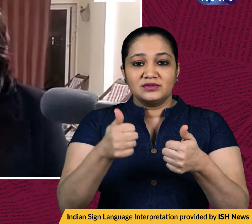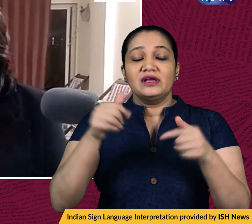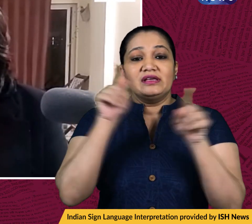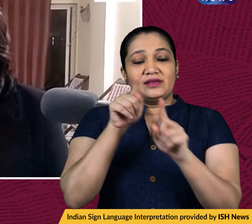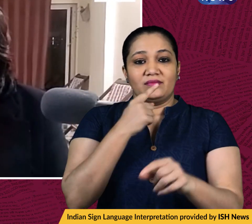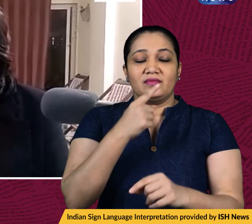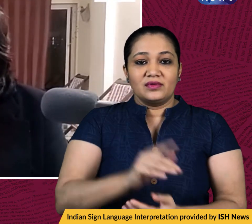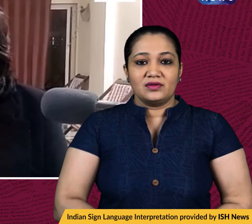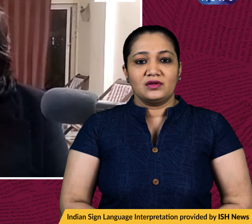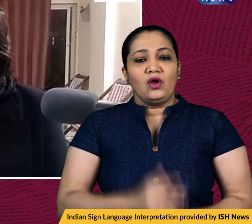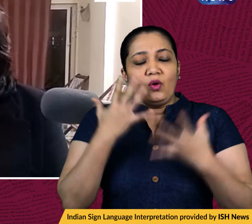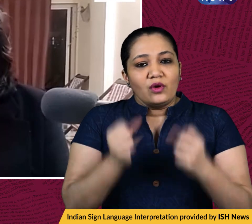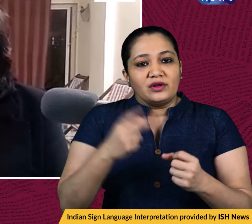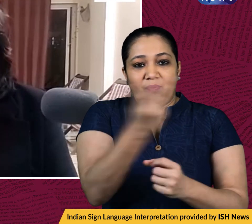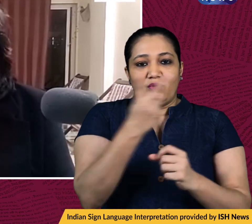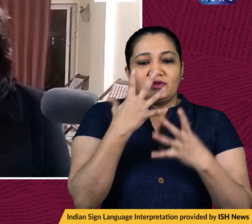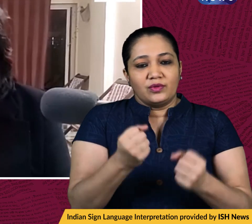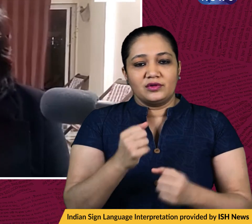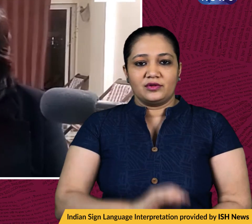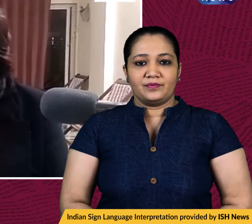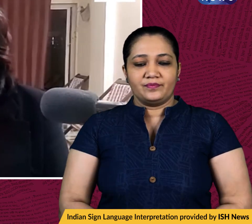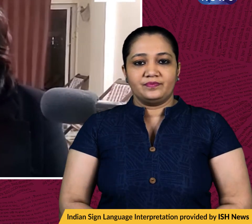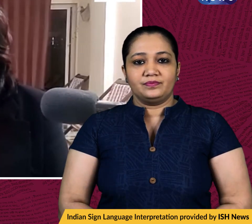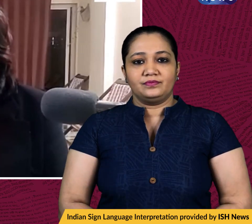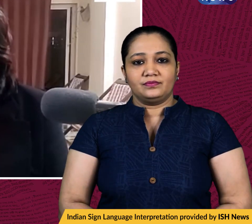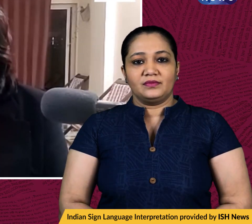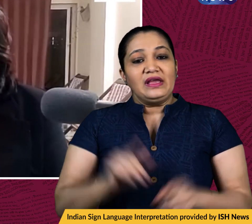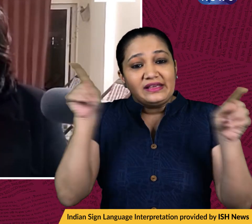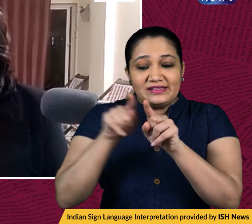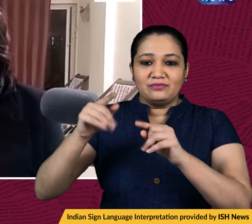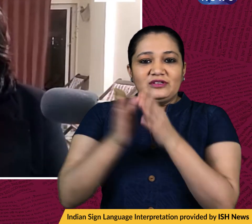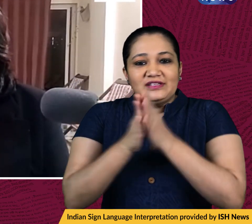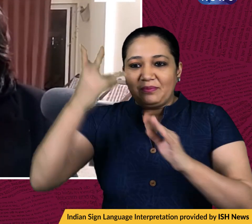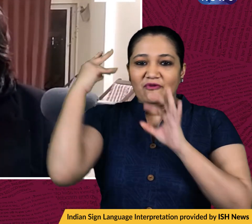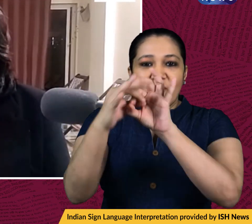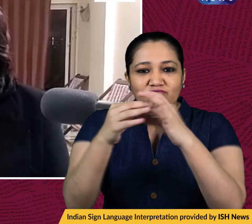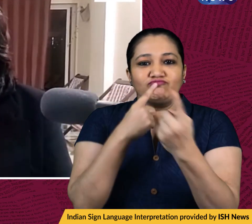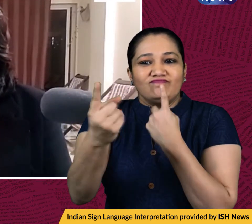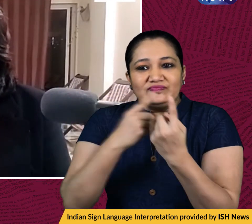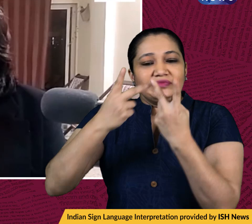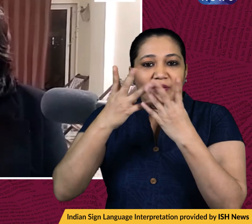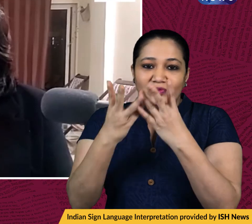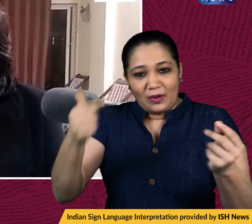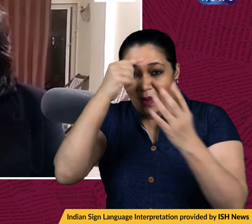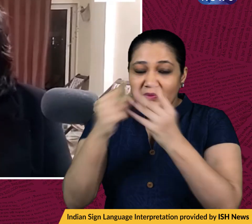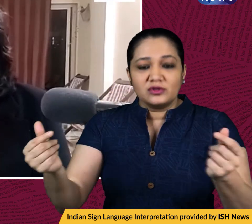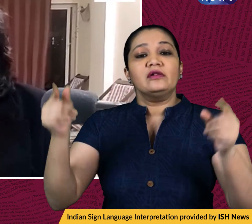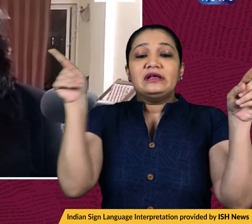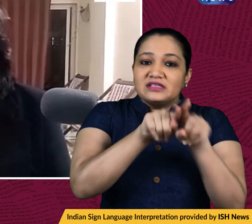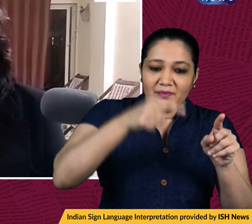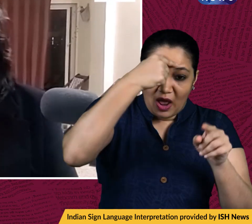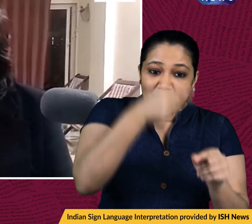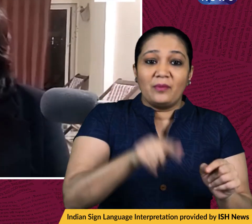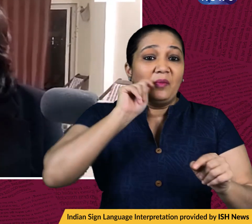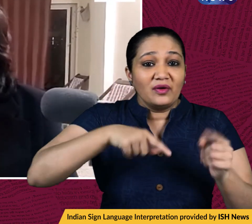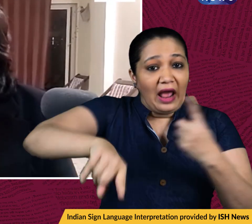it also added that they needed to, and I quote, to apply this spirit of dialogue to the